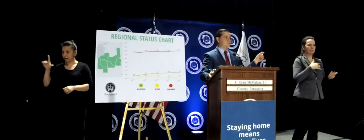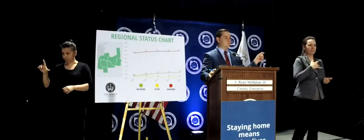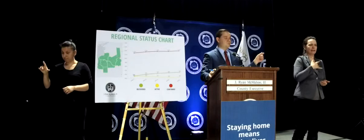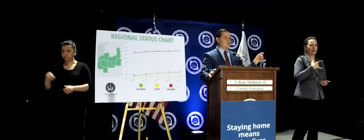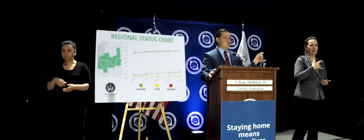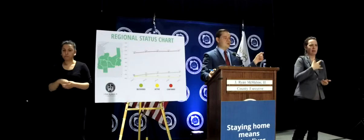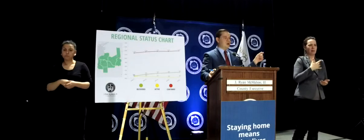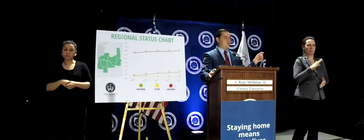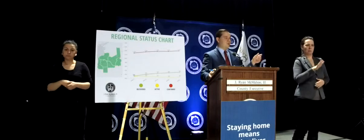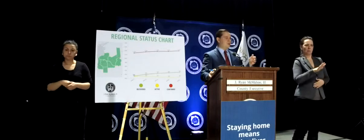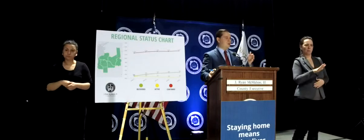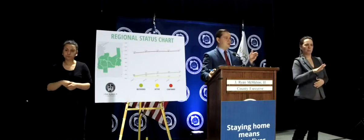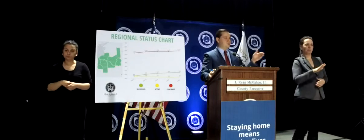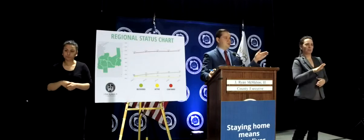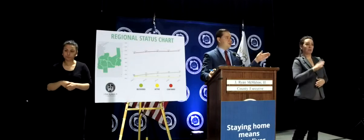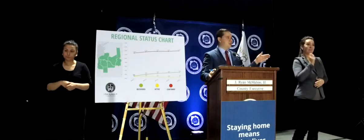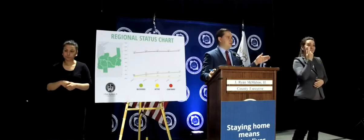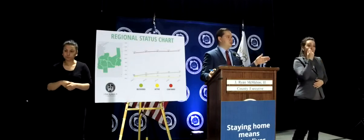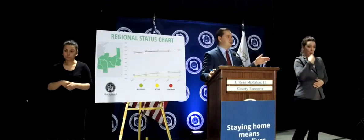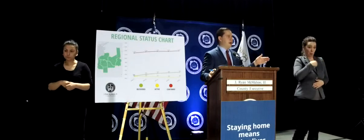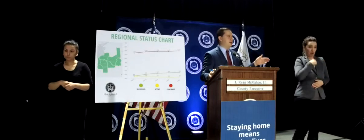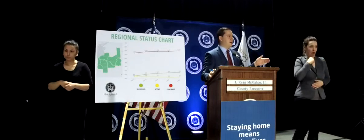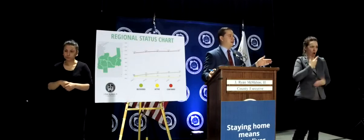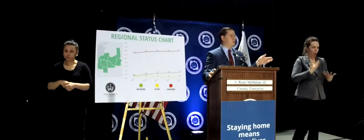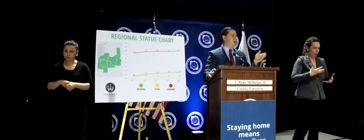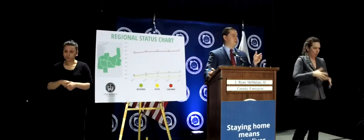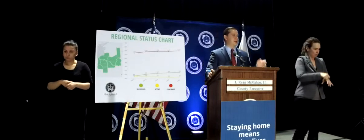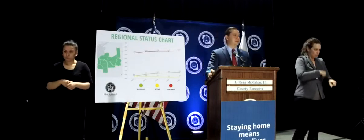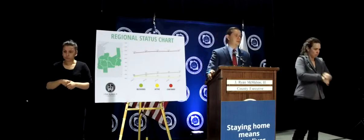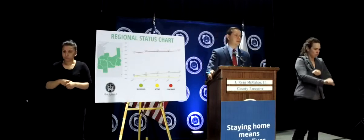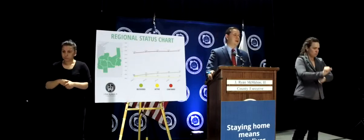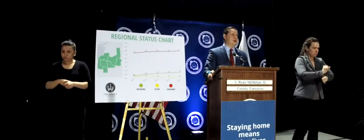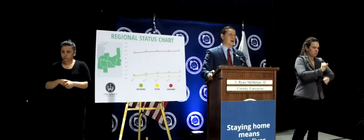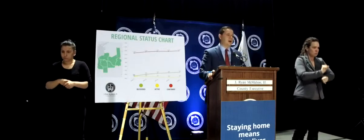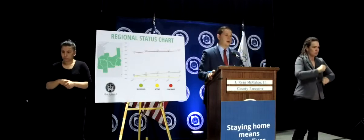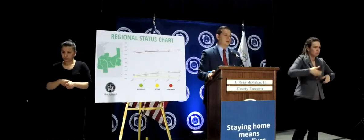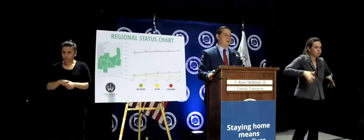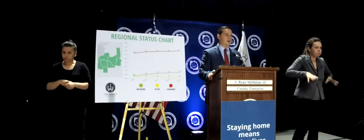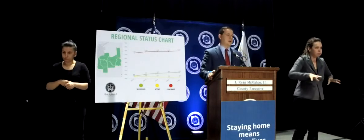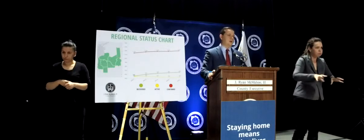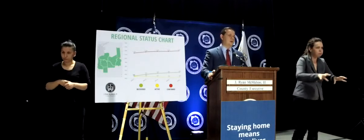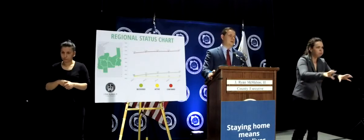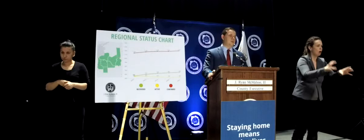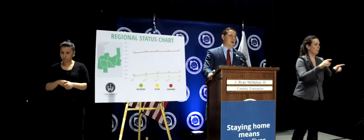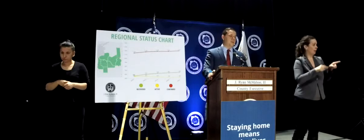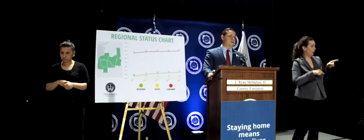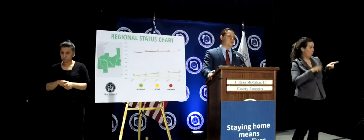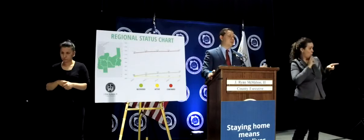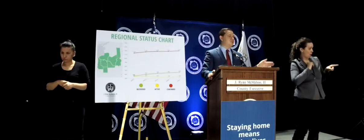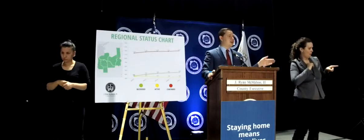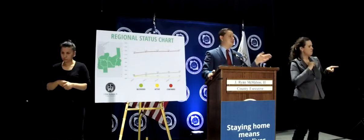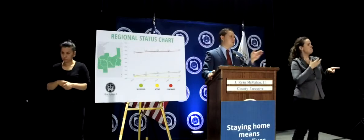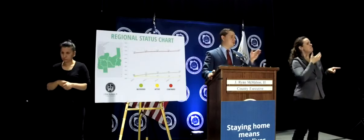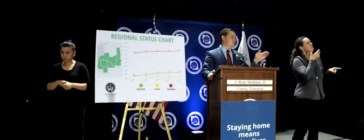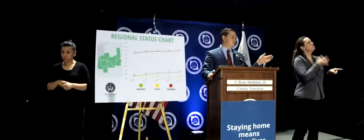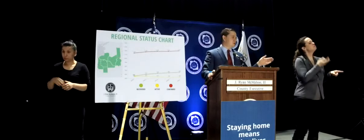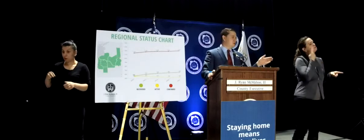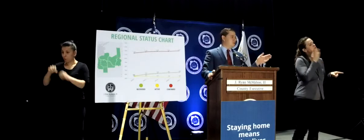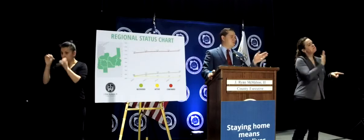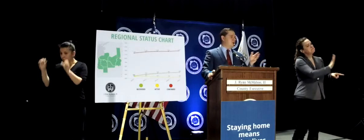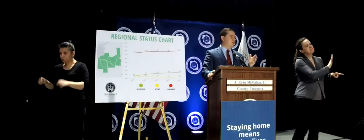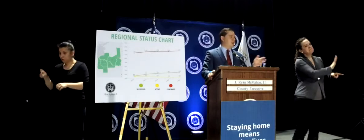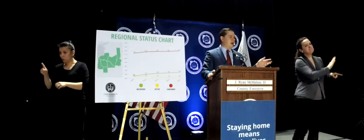the ability to use the CDC guidelines to get tested, and you'll probably see the